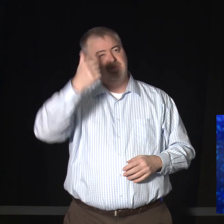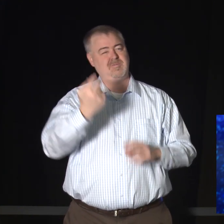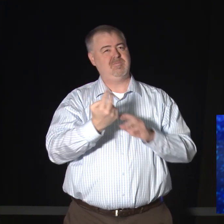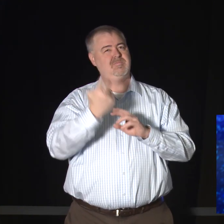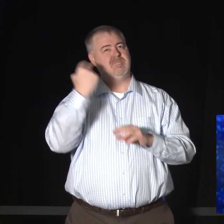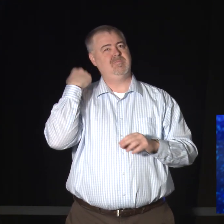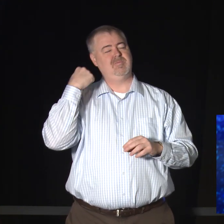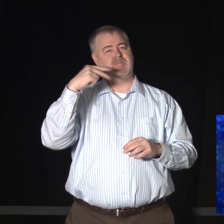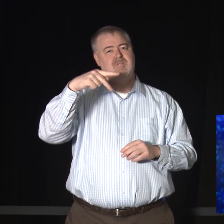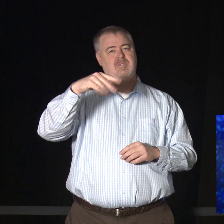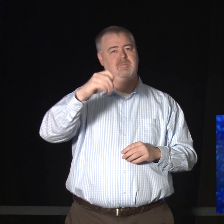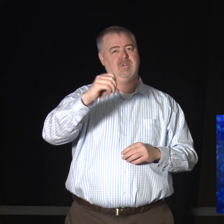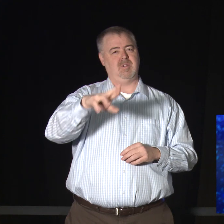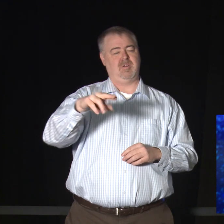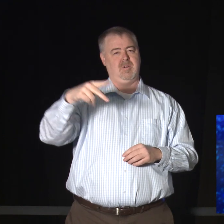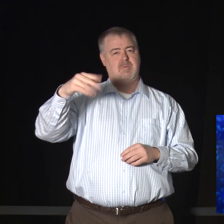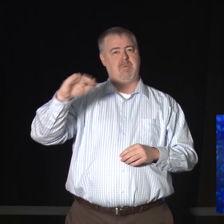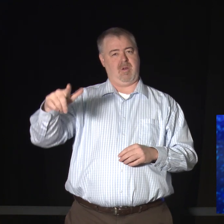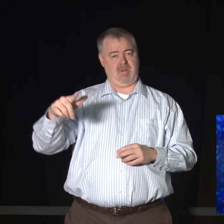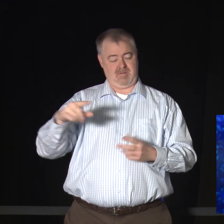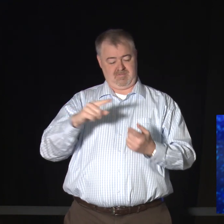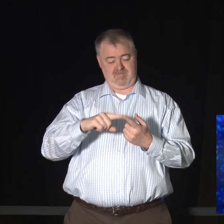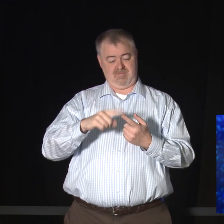Peter and Paul's day, Nero